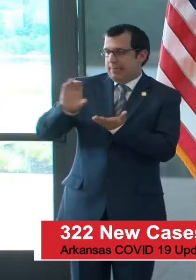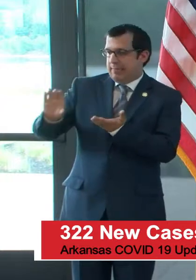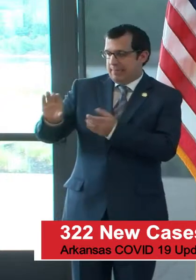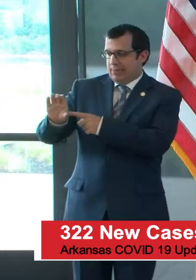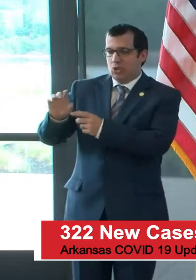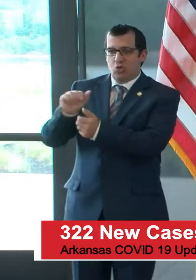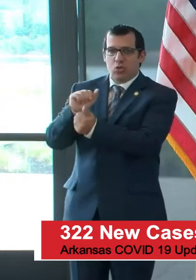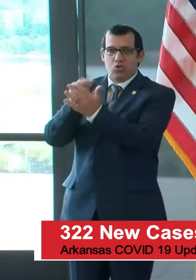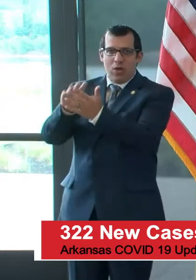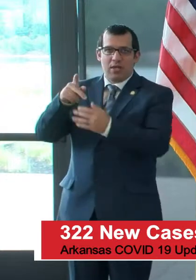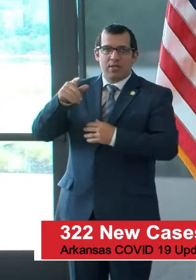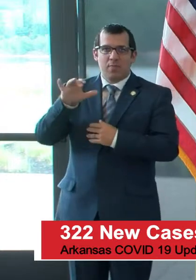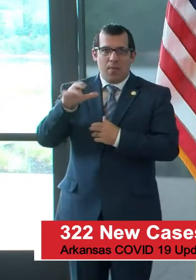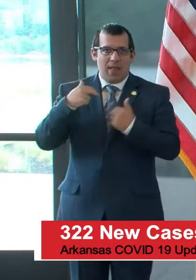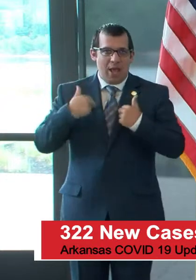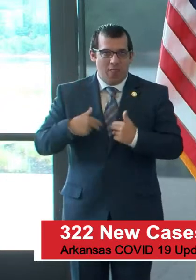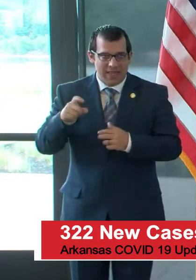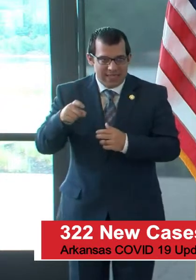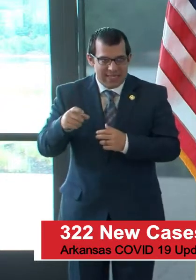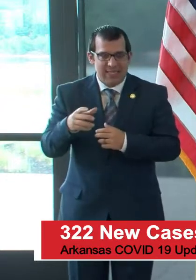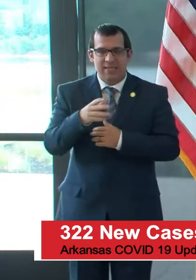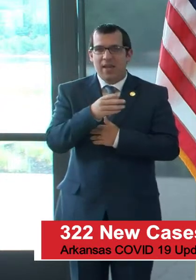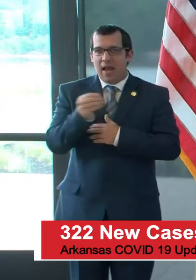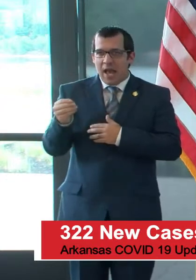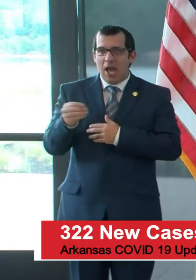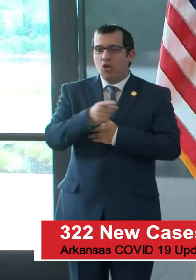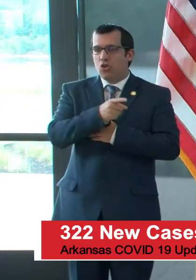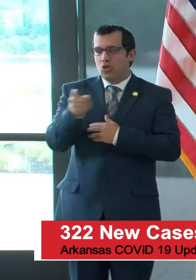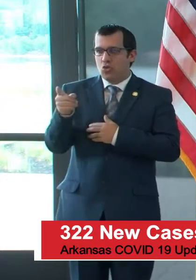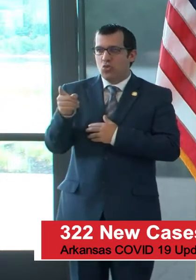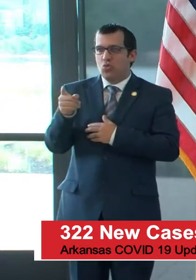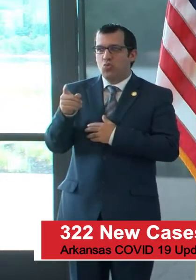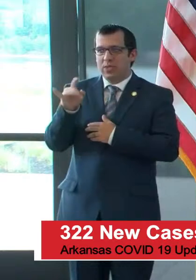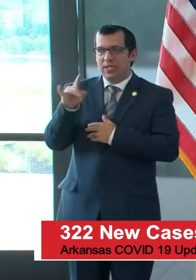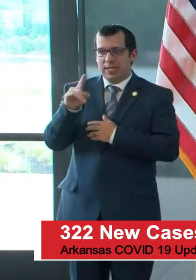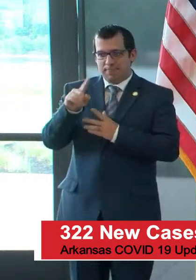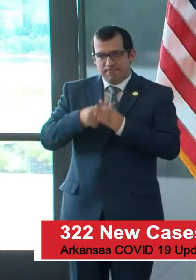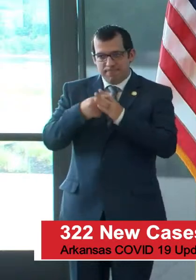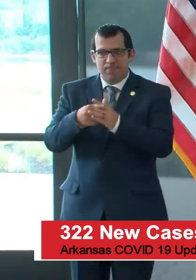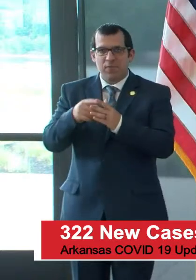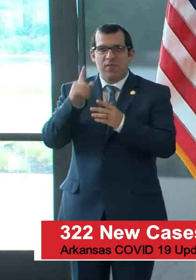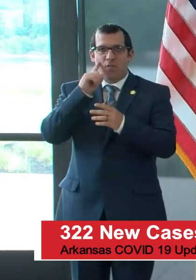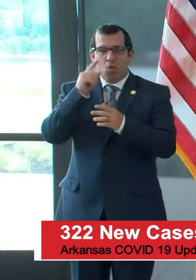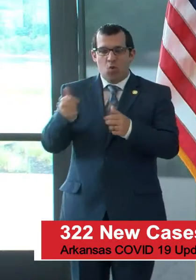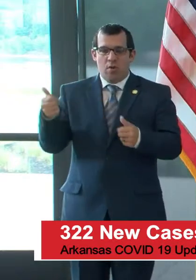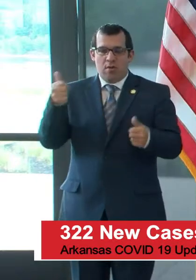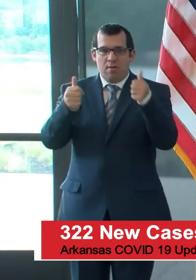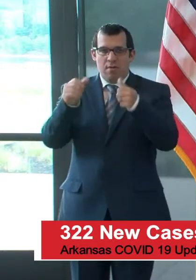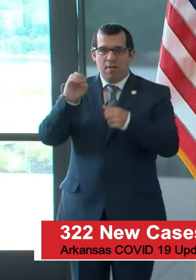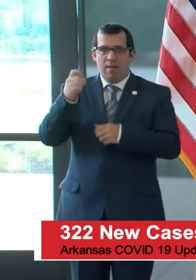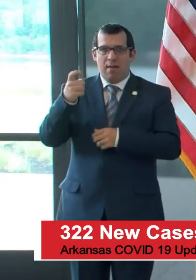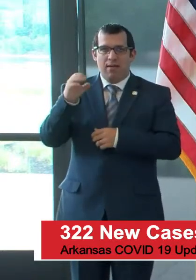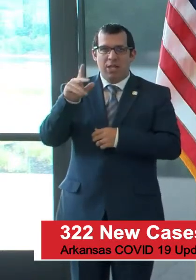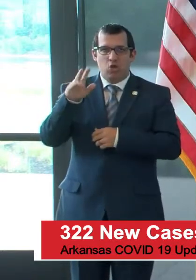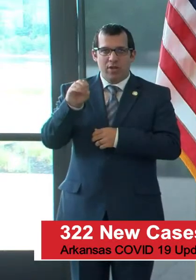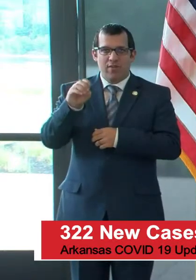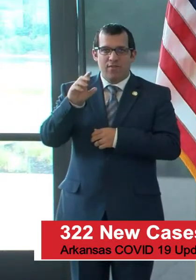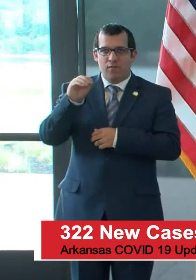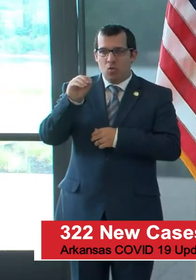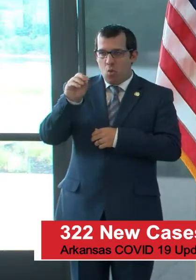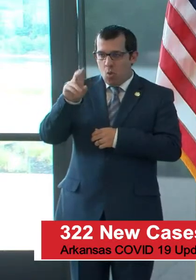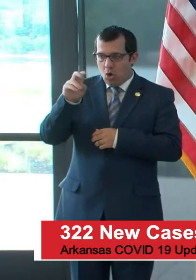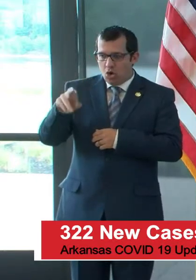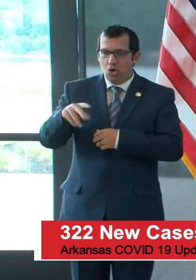address the public health needs. And then you've also was the initiative for our executive orders in terms of